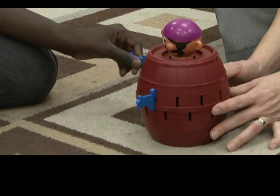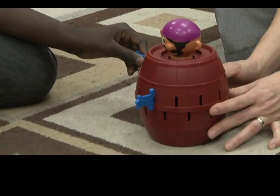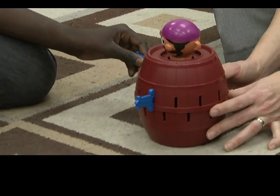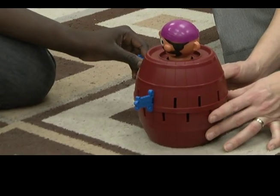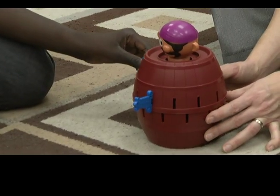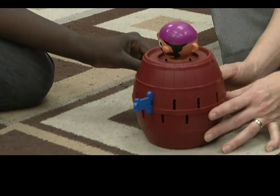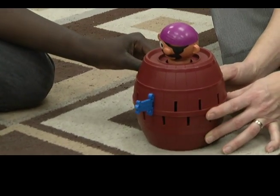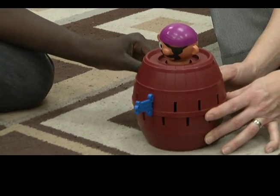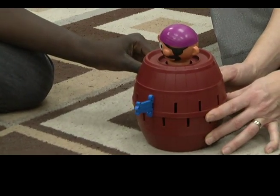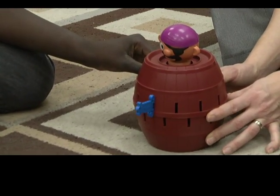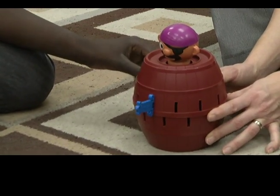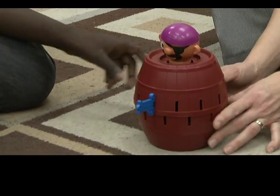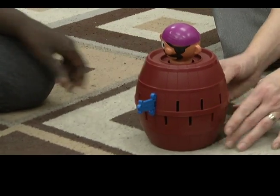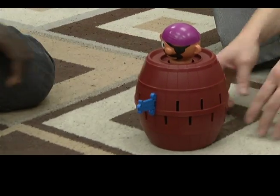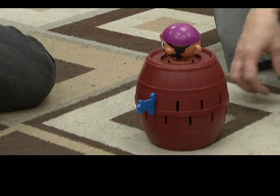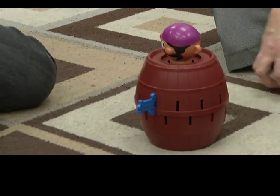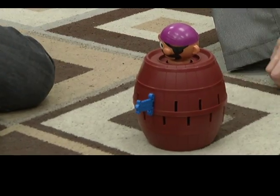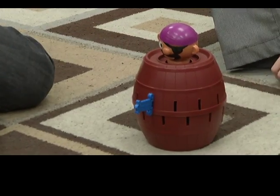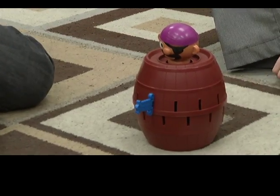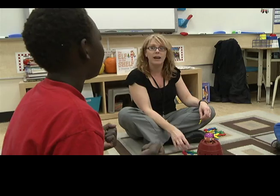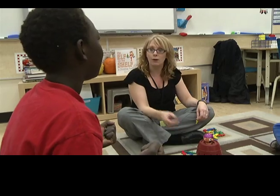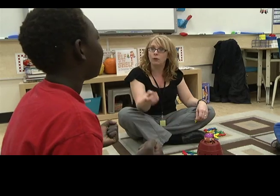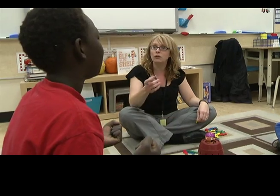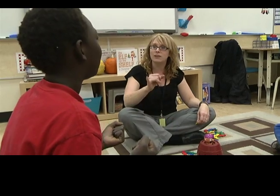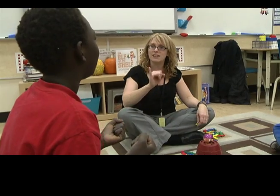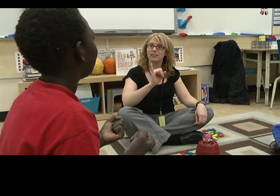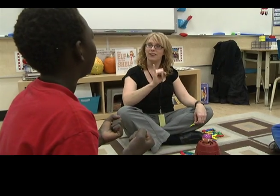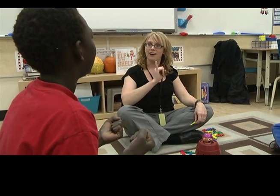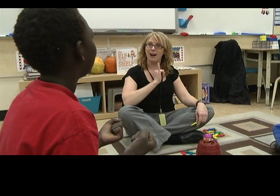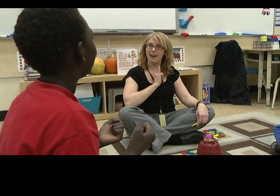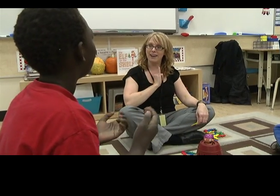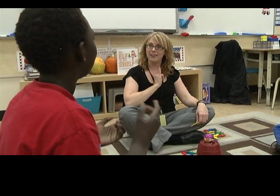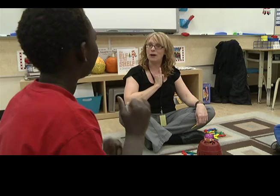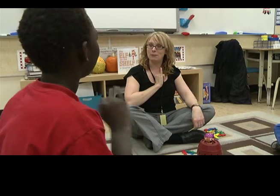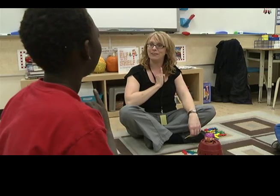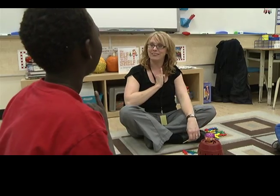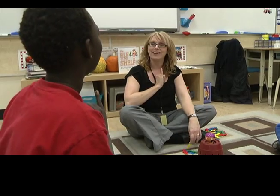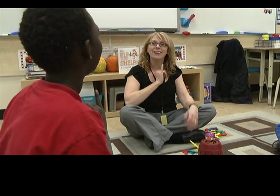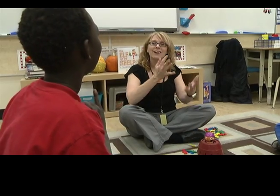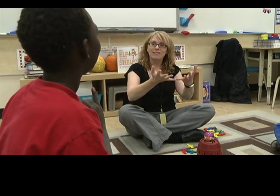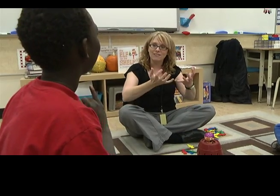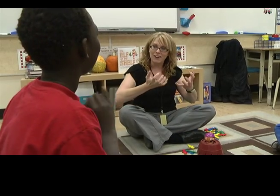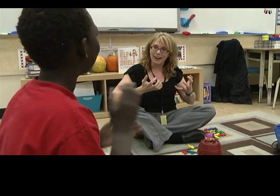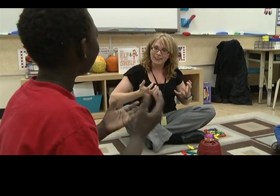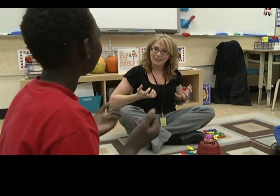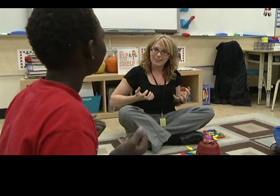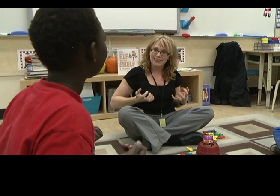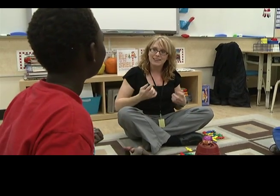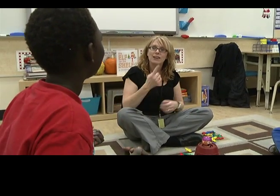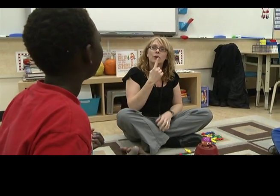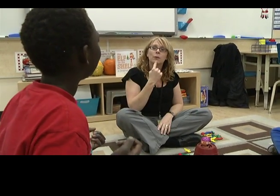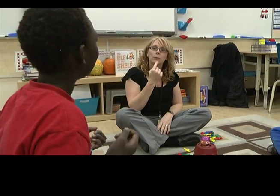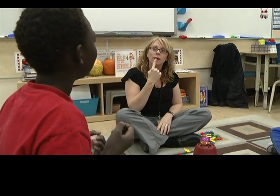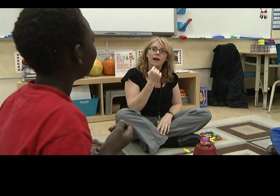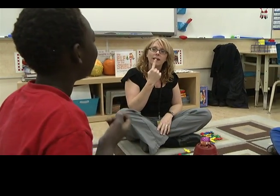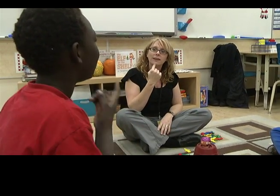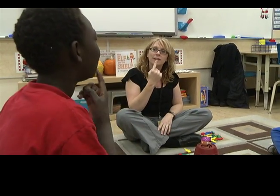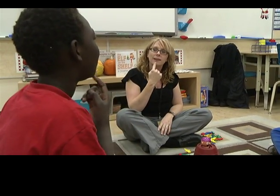in our world. It allows children to explore language and learn a new way to